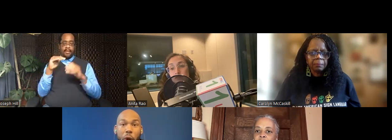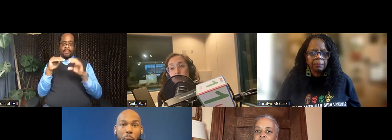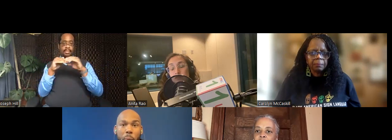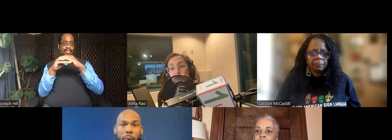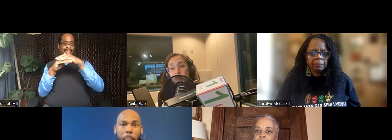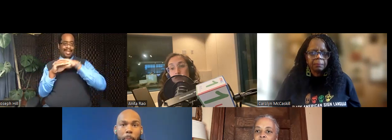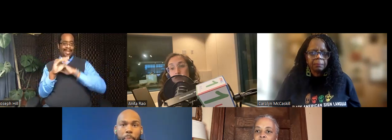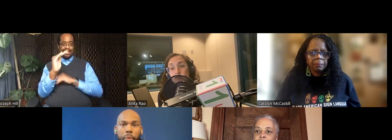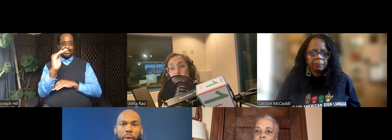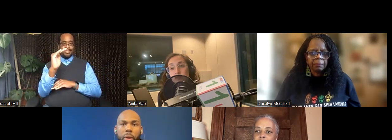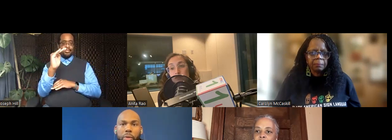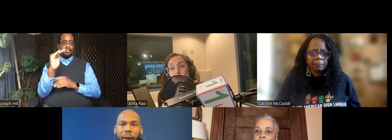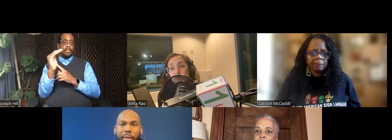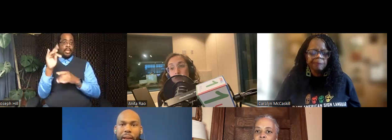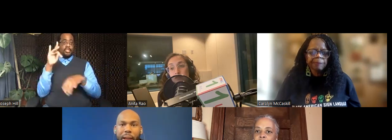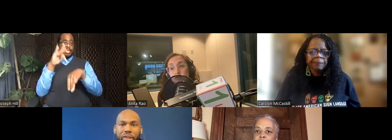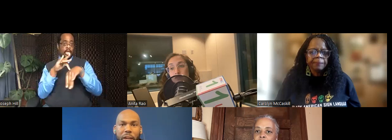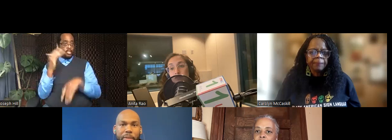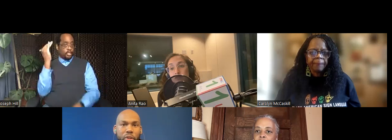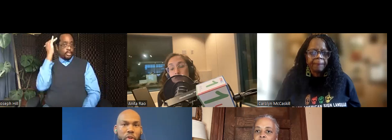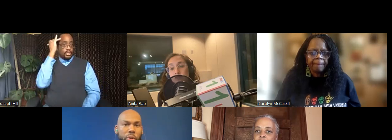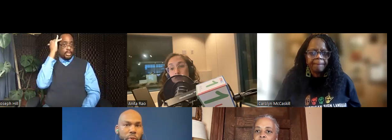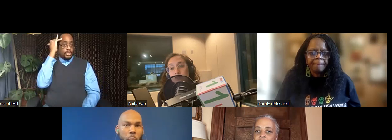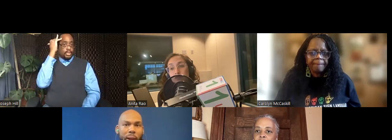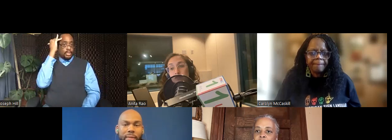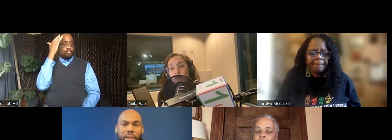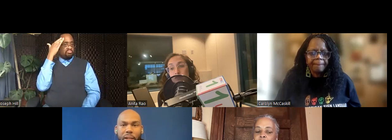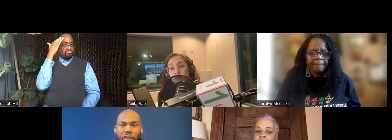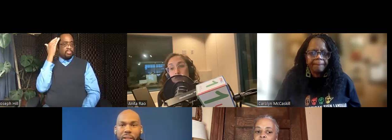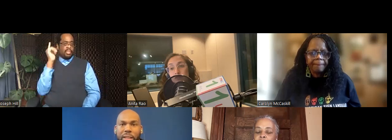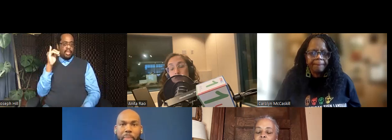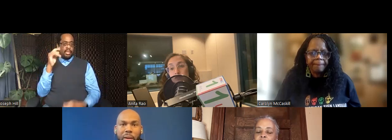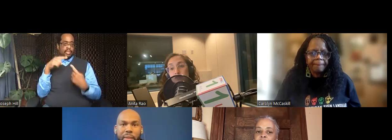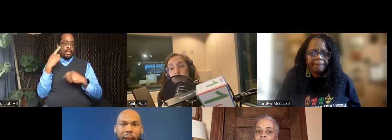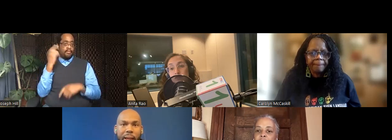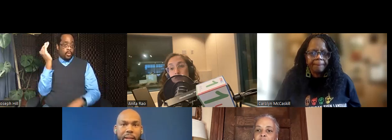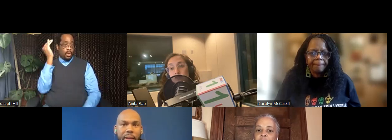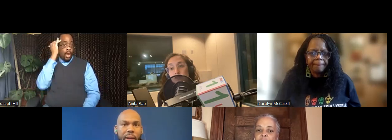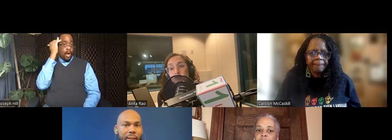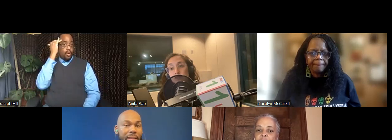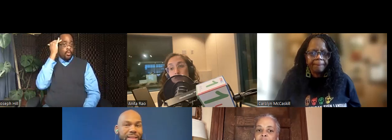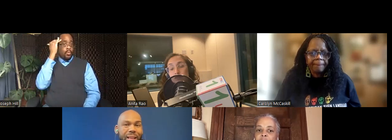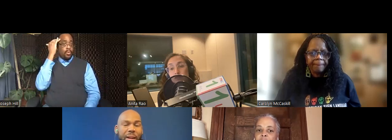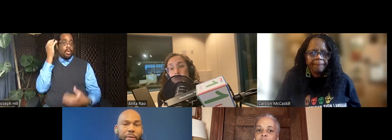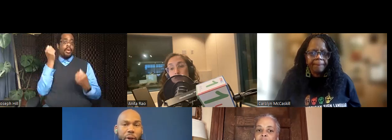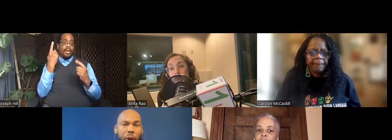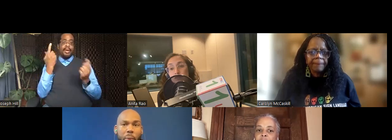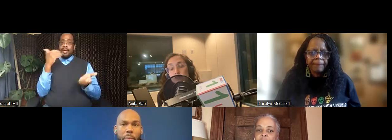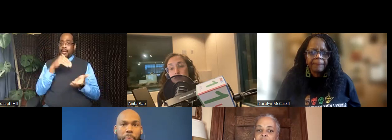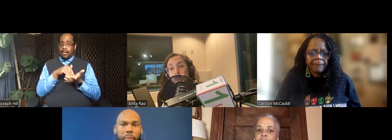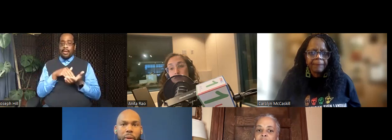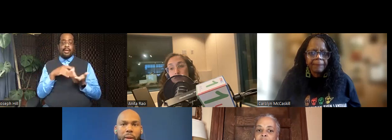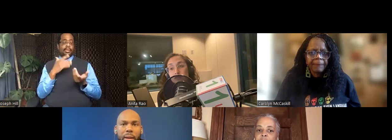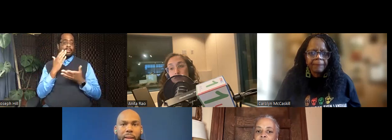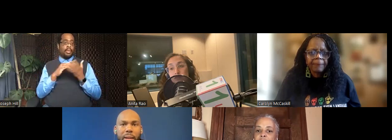Some signs like no, you have the hand shaped in a certain way, touching the temple of the head. That's the sign